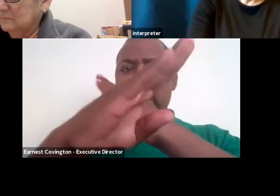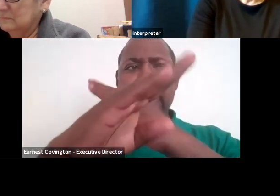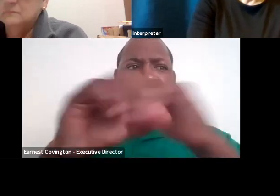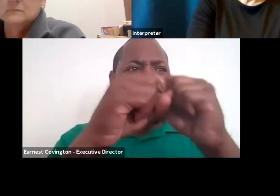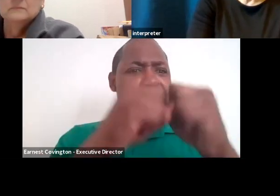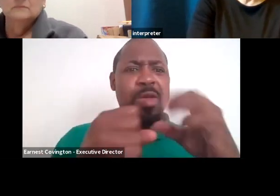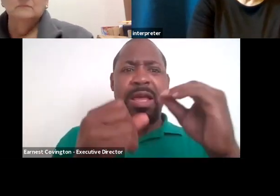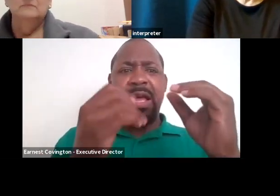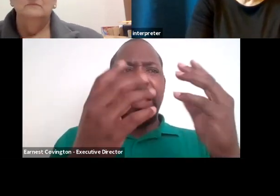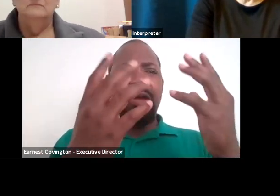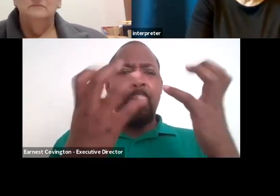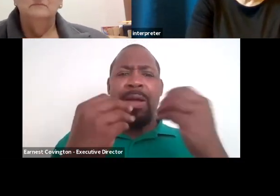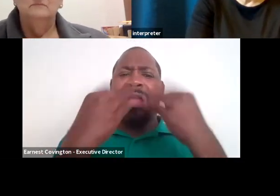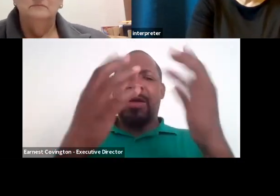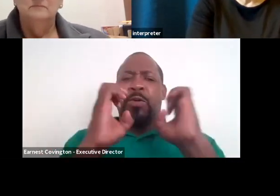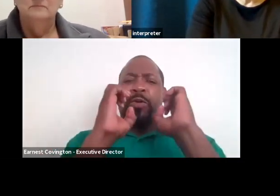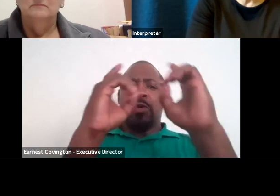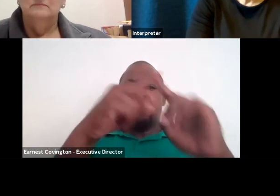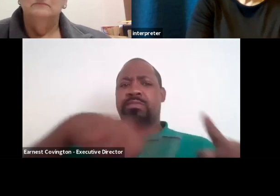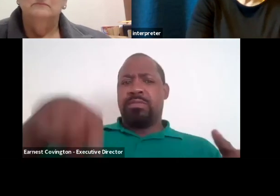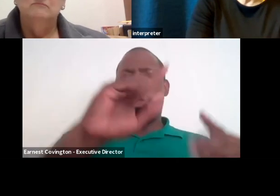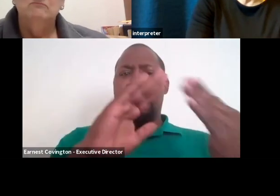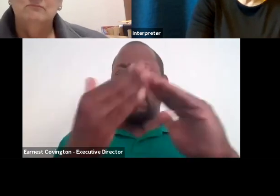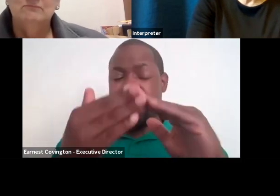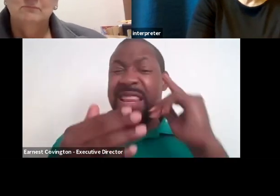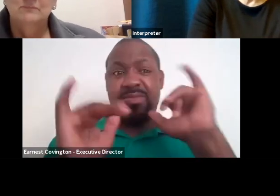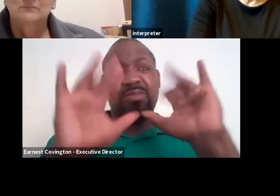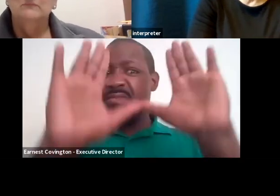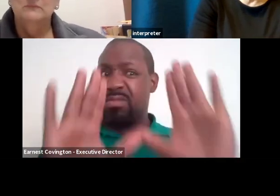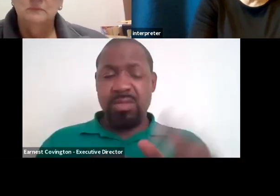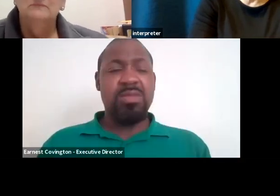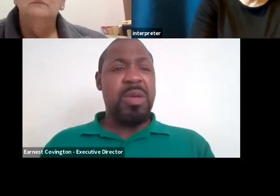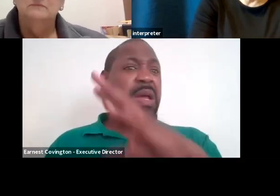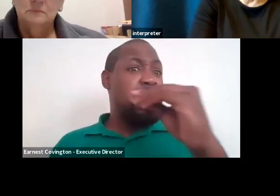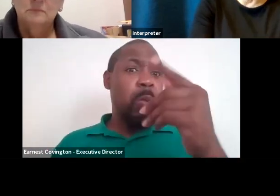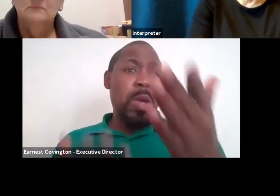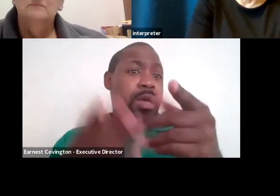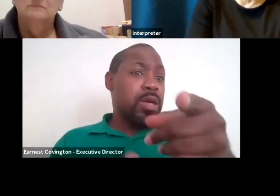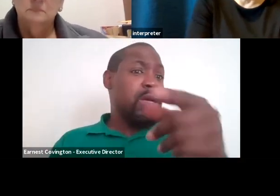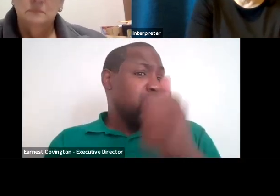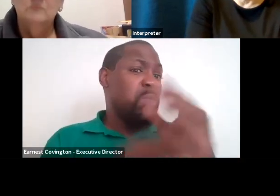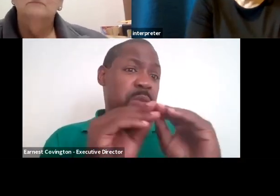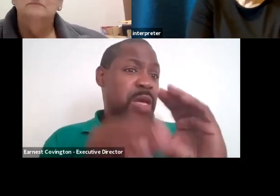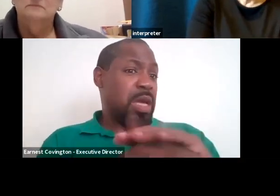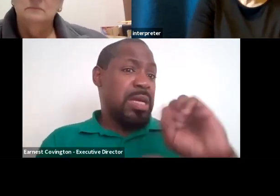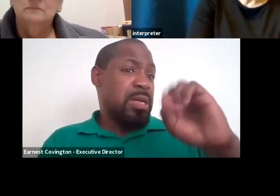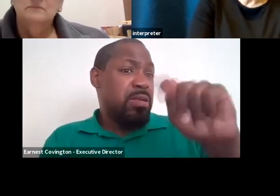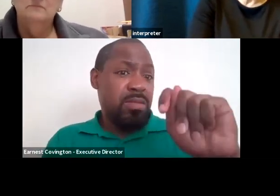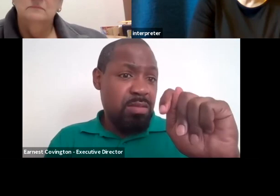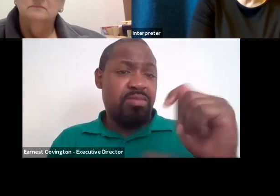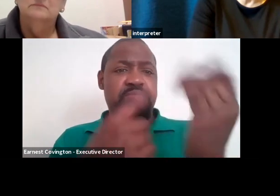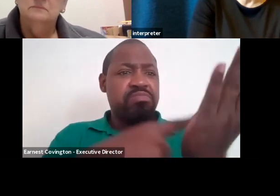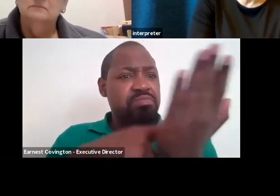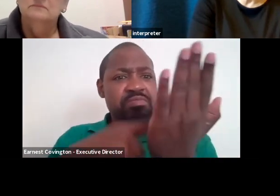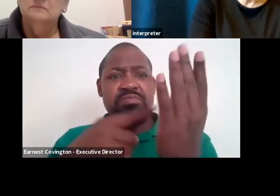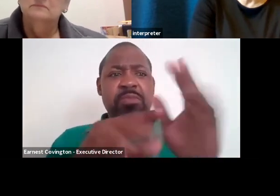perfect. Breaking down barriers and being able to educate the community. I think that's great.